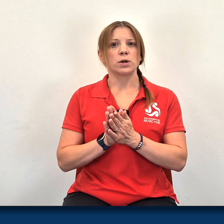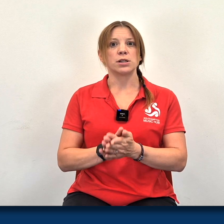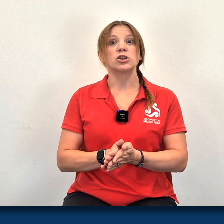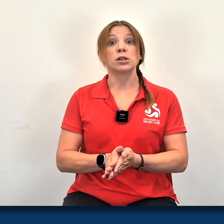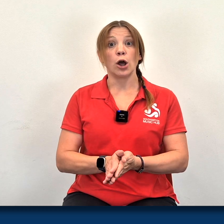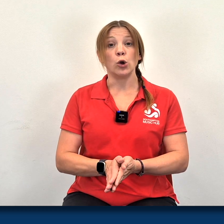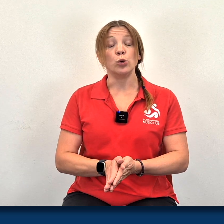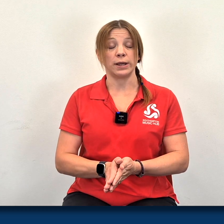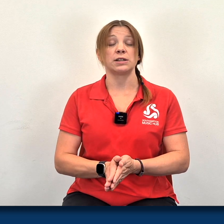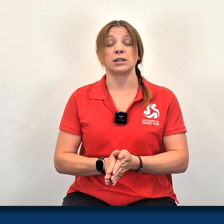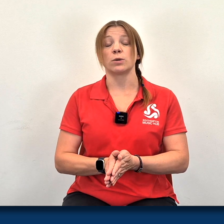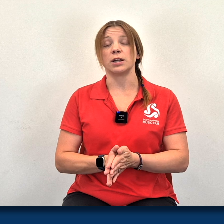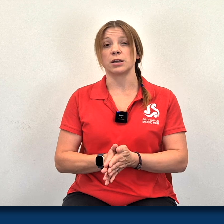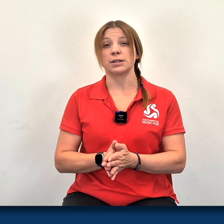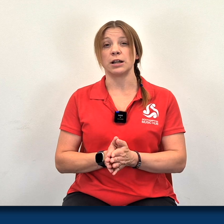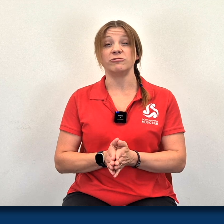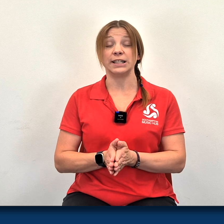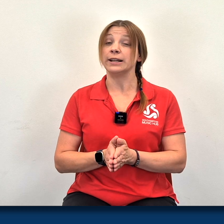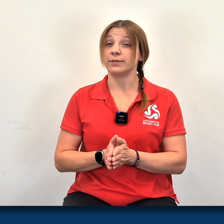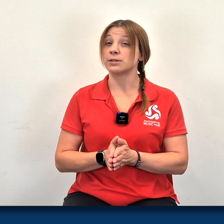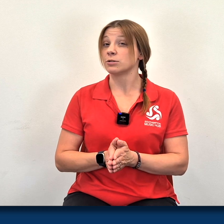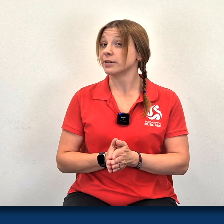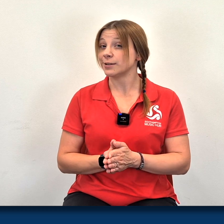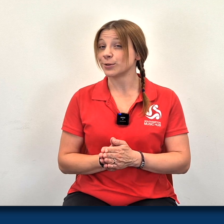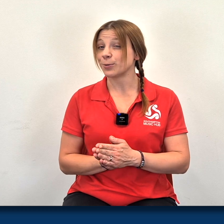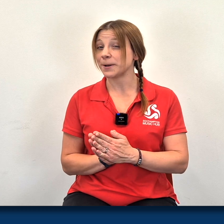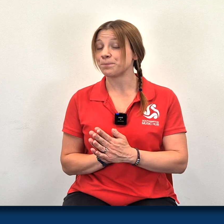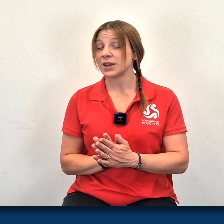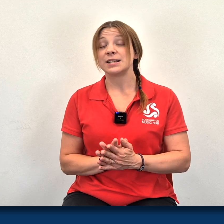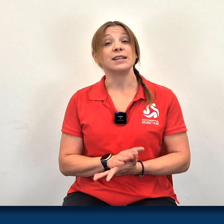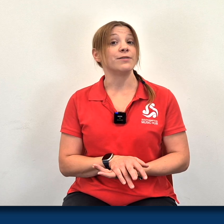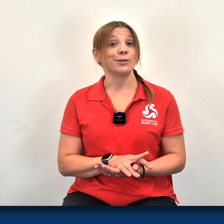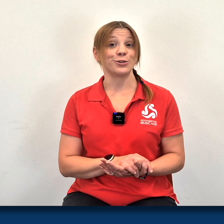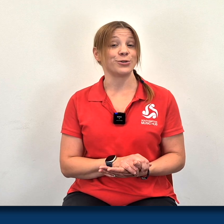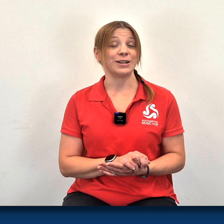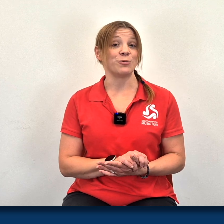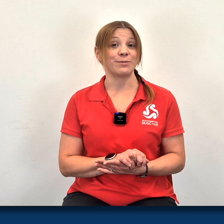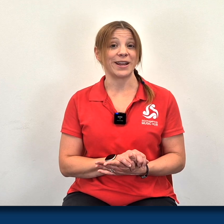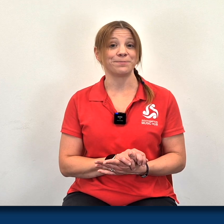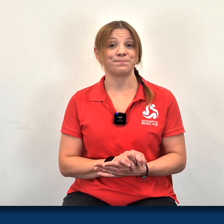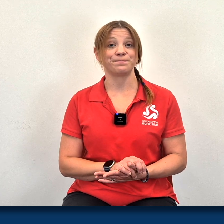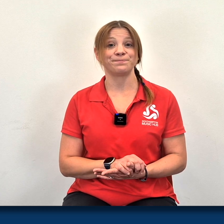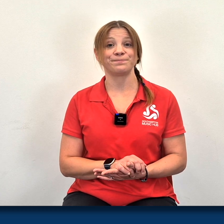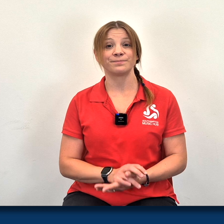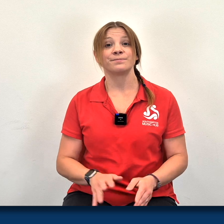a slow piece, this one, and it's going to tell a really lovely story along the way. See if you can join in with me.